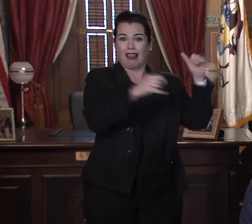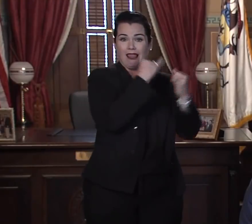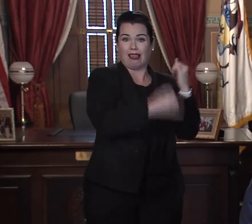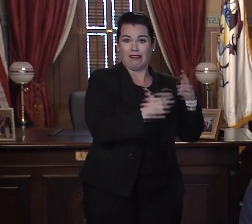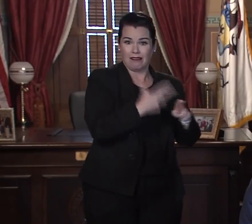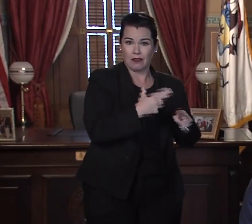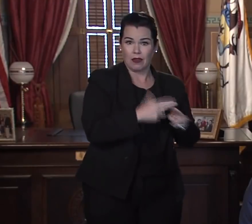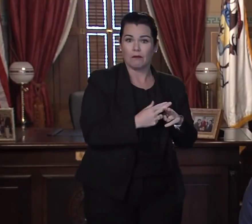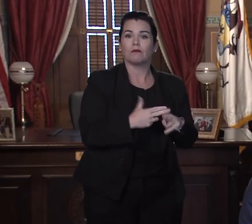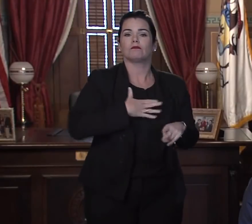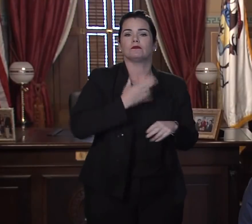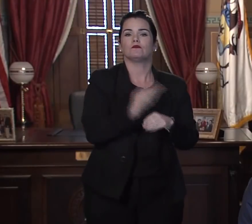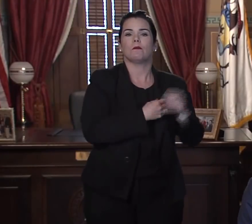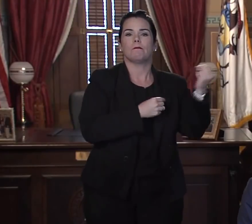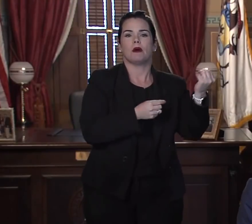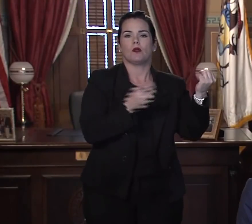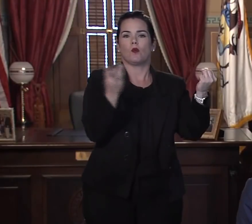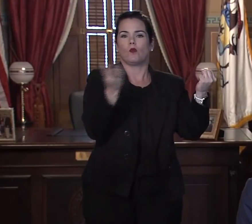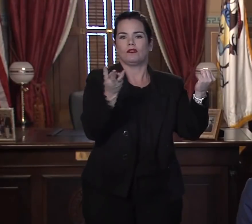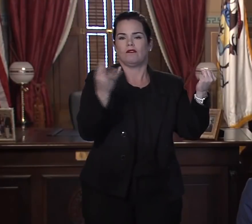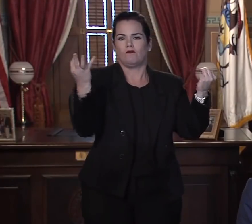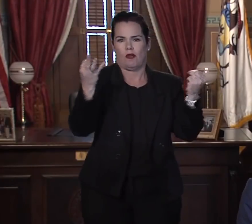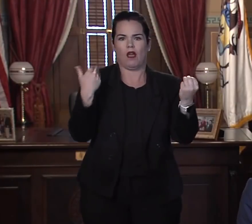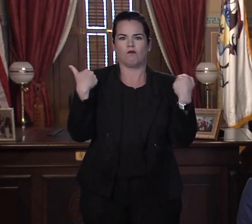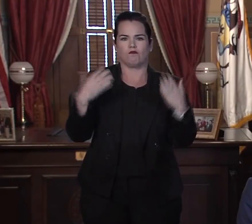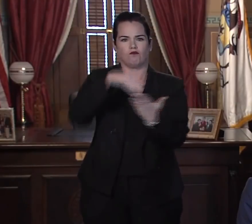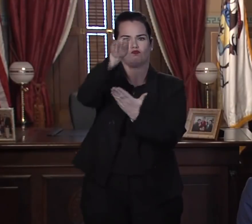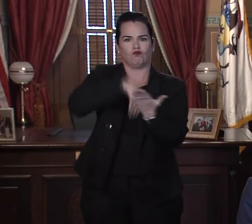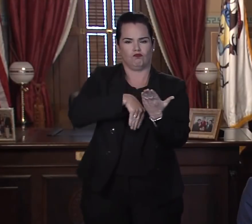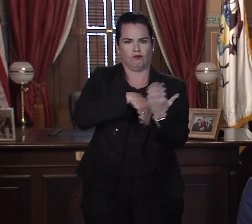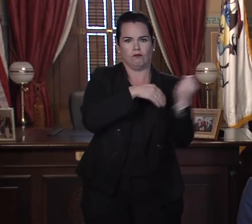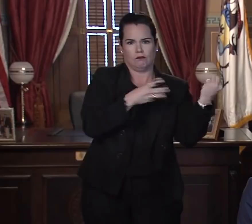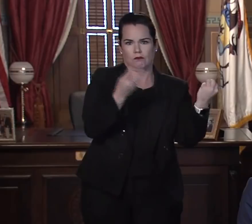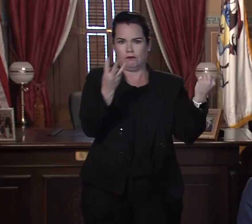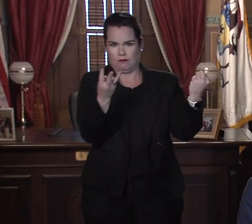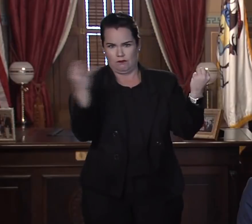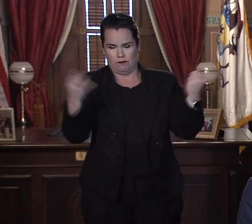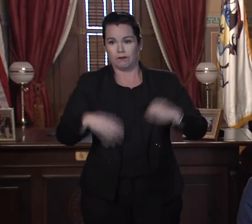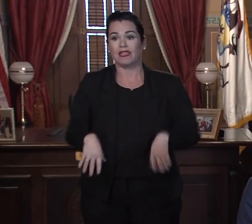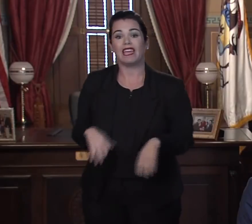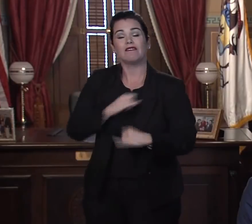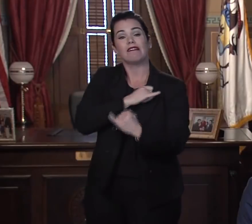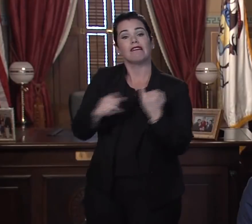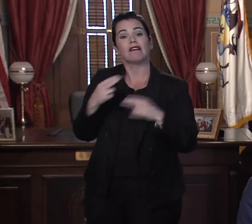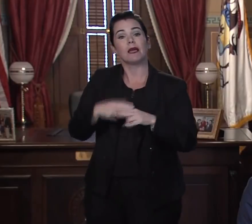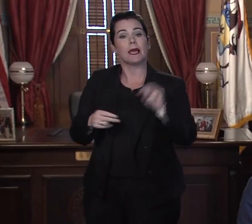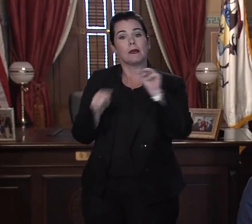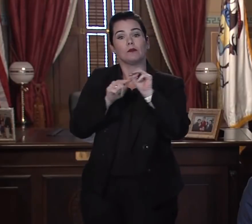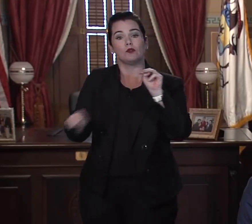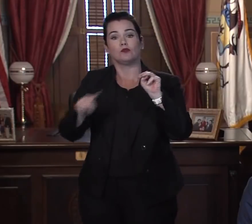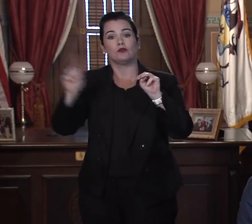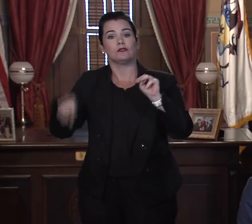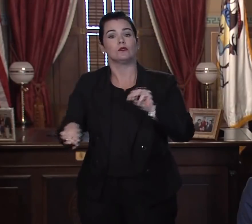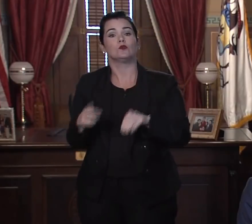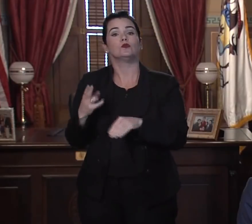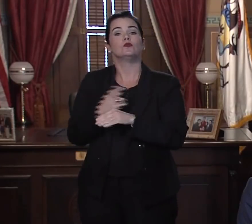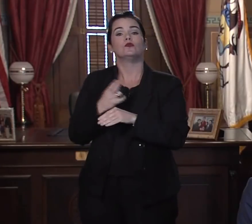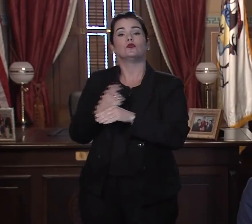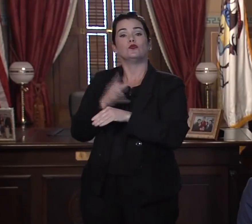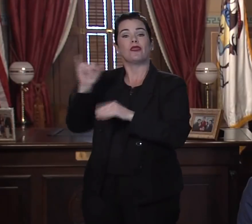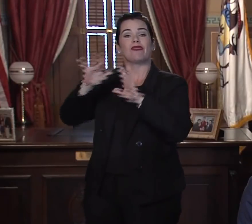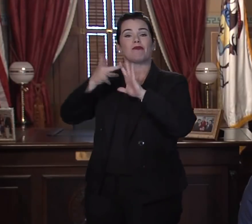Monday, Wednesday, and Friday, and those with the last name starting M through Z on Sunday, Tuesday, and